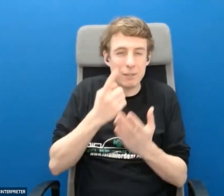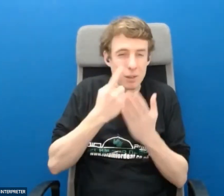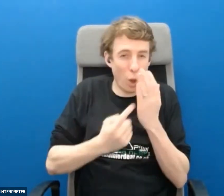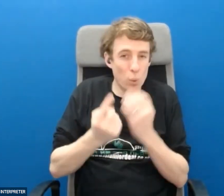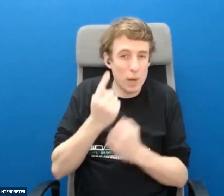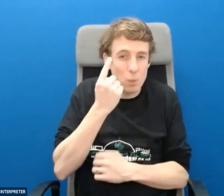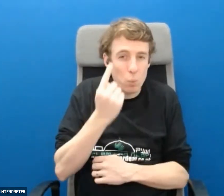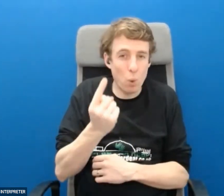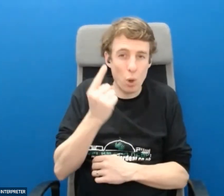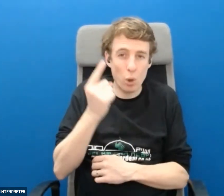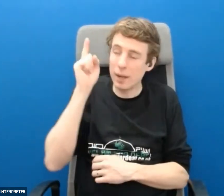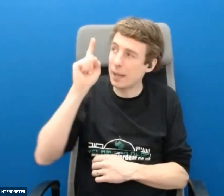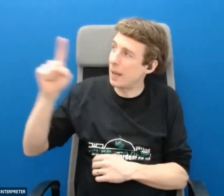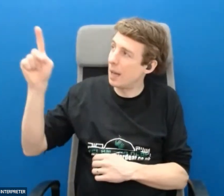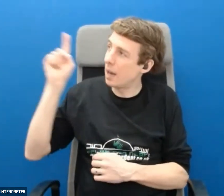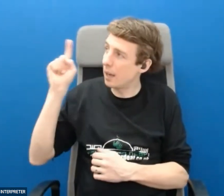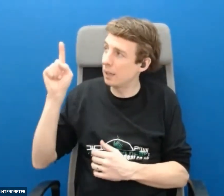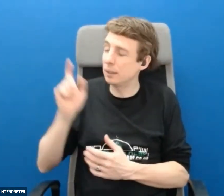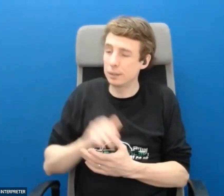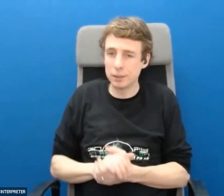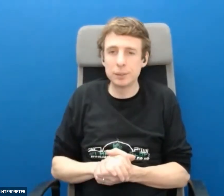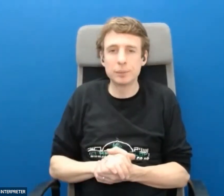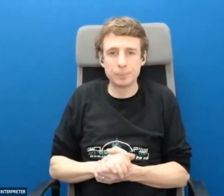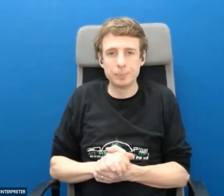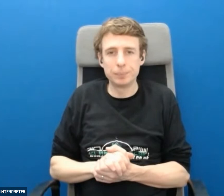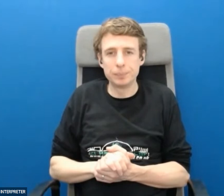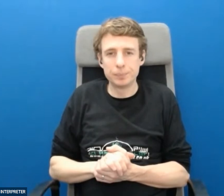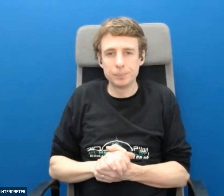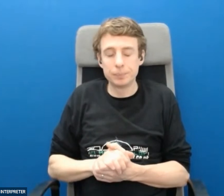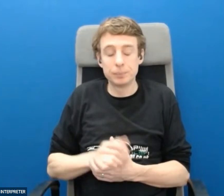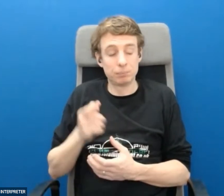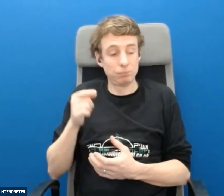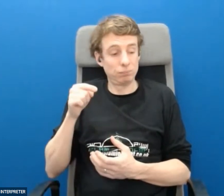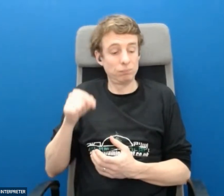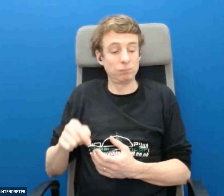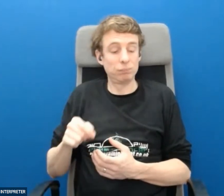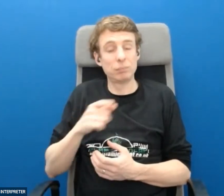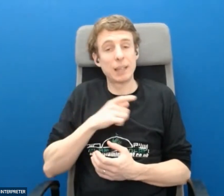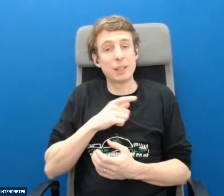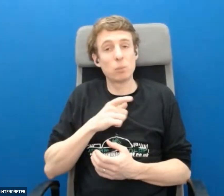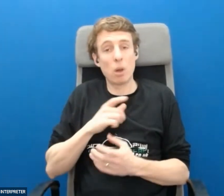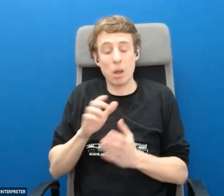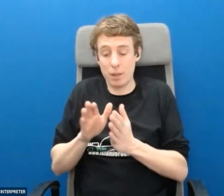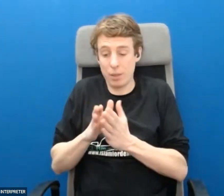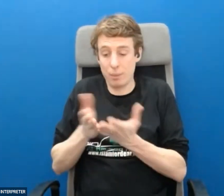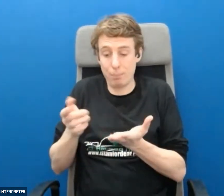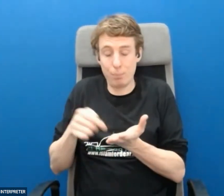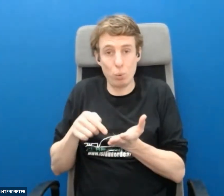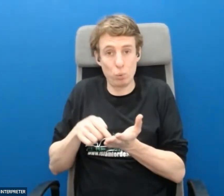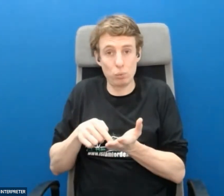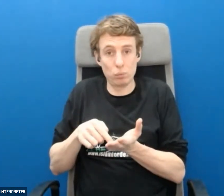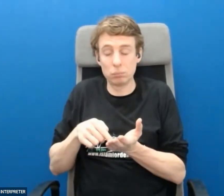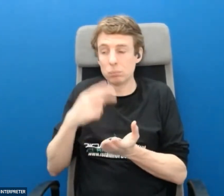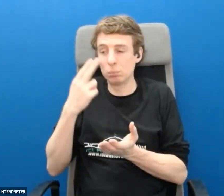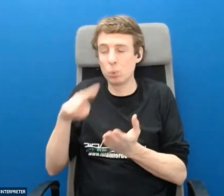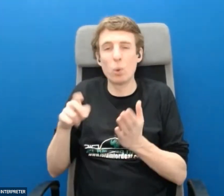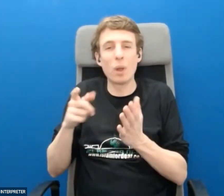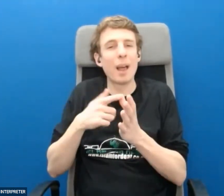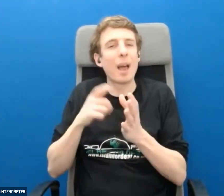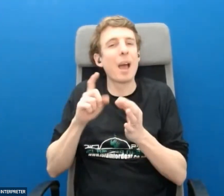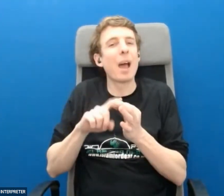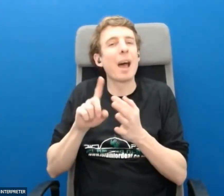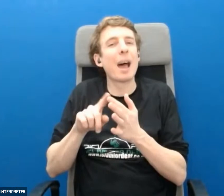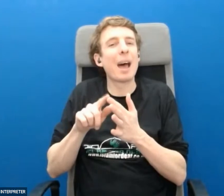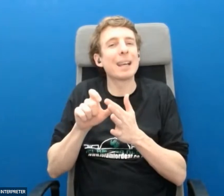introduction to this text, the Aqidah, the belief of the people of Wasit,